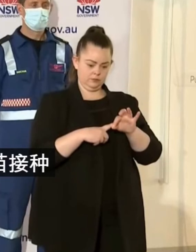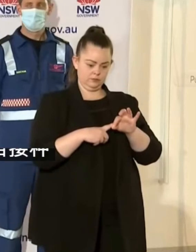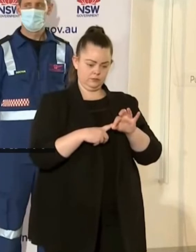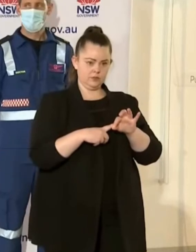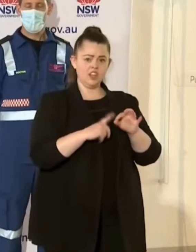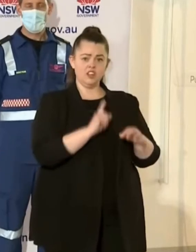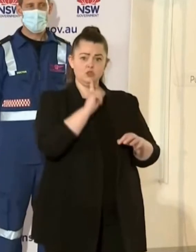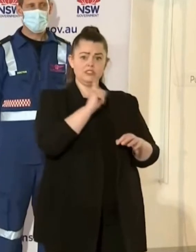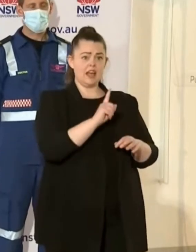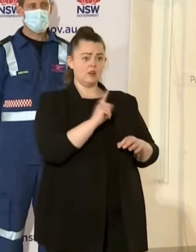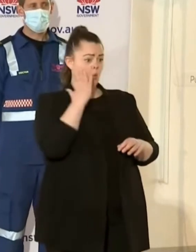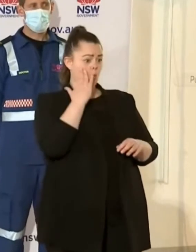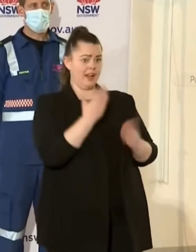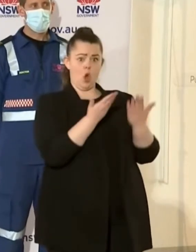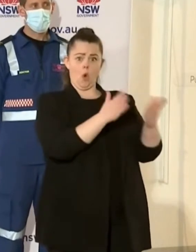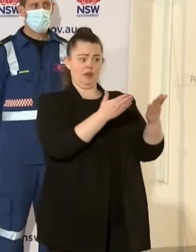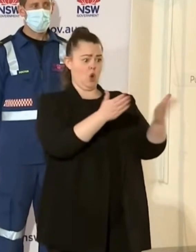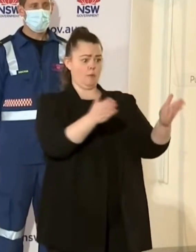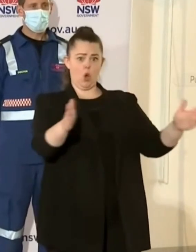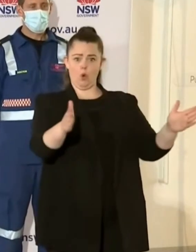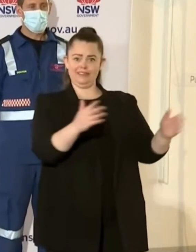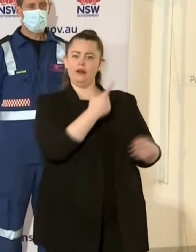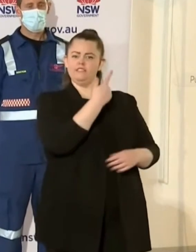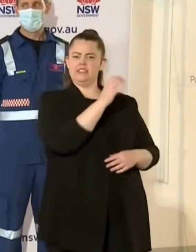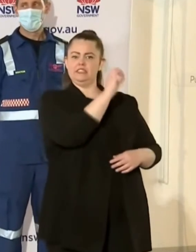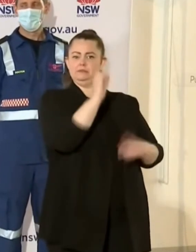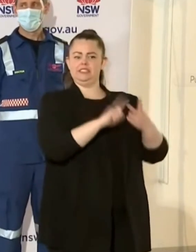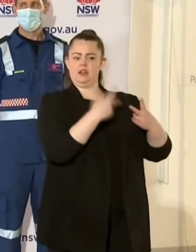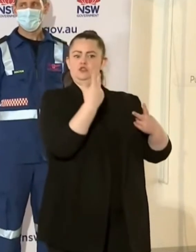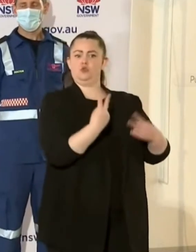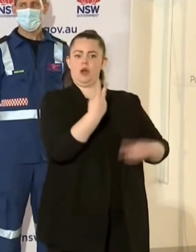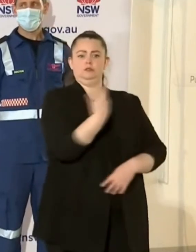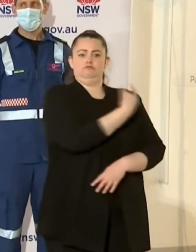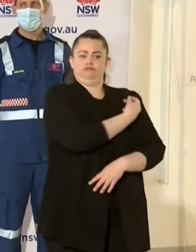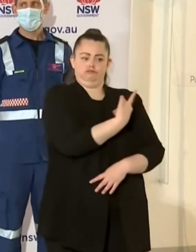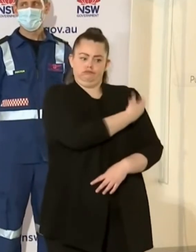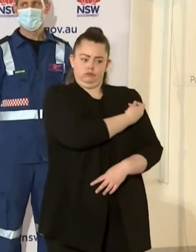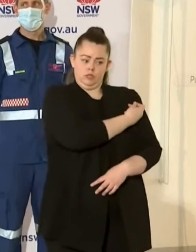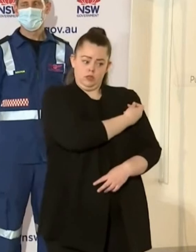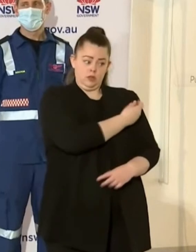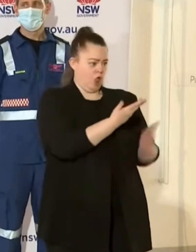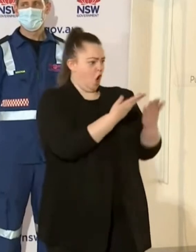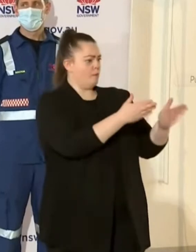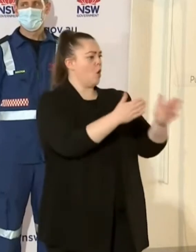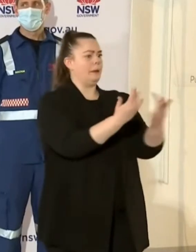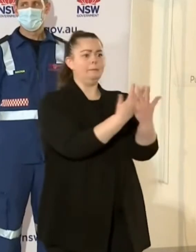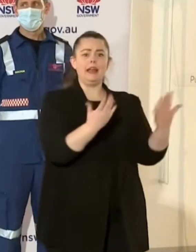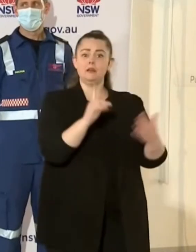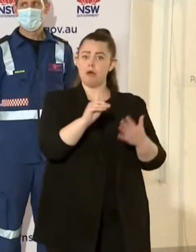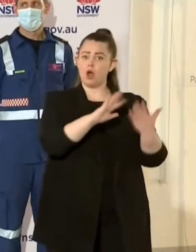community sport? Look, I really want to see it. I think we all want to see community sport back as soon as possible. And again, Dr. Chan's